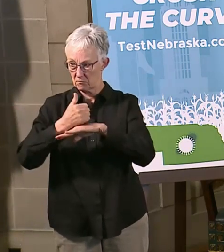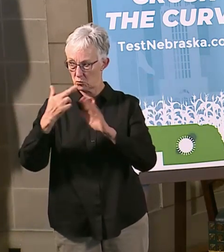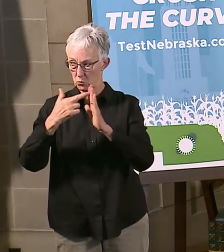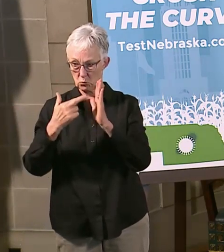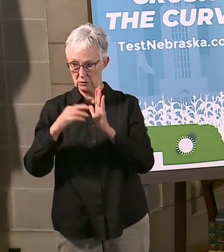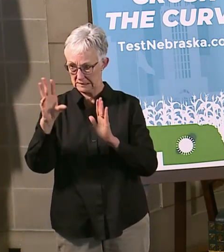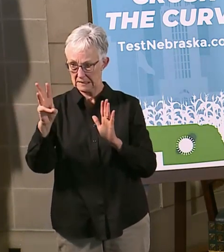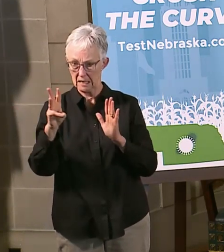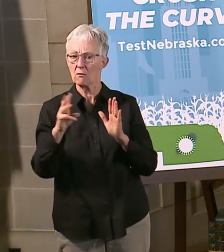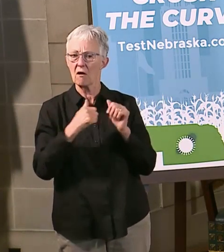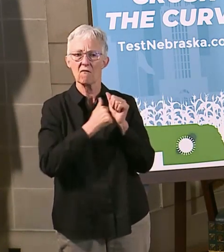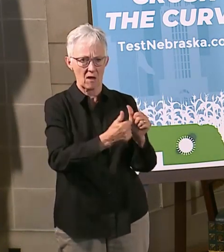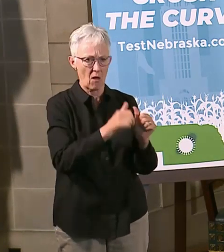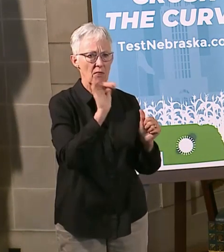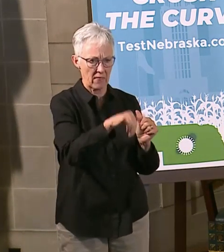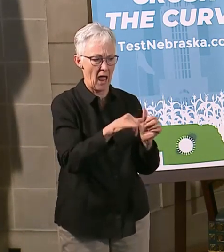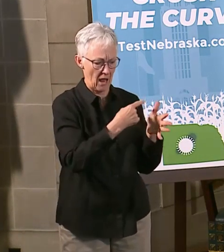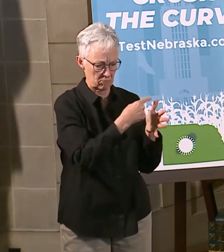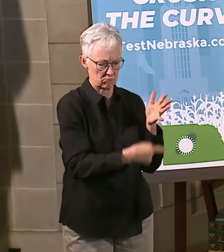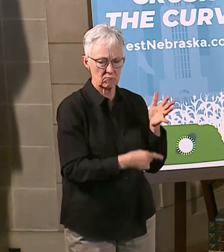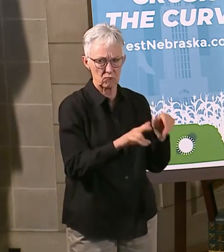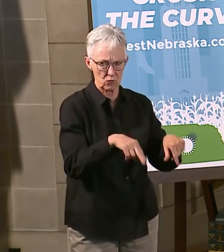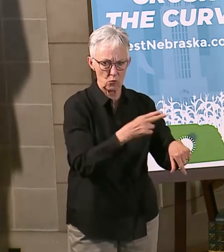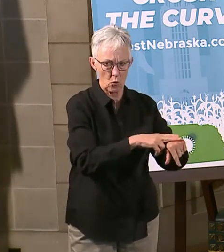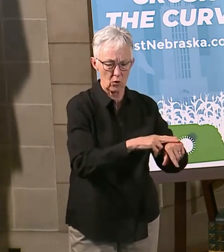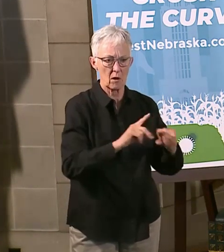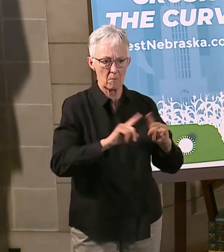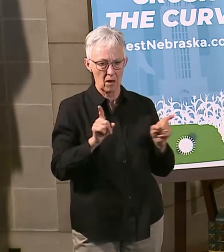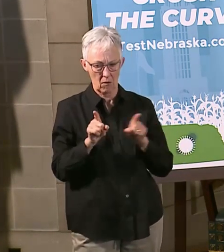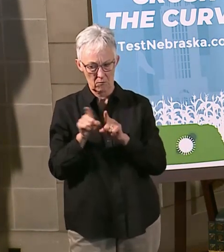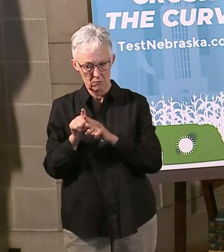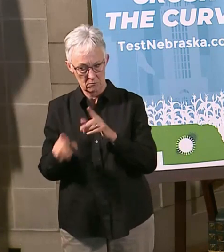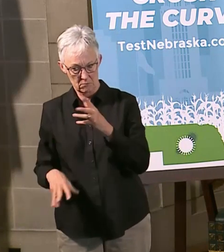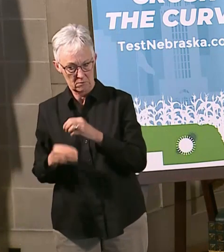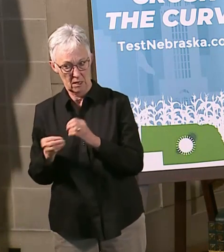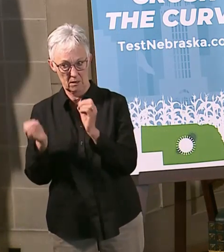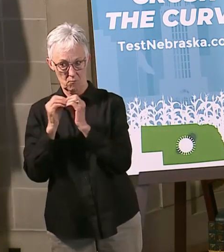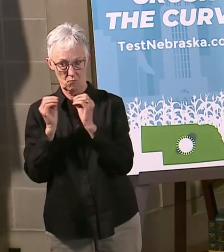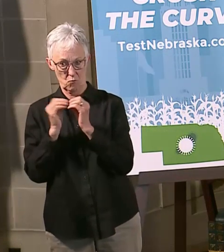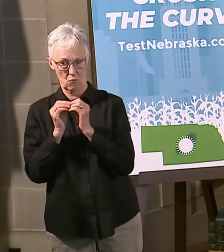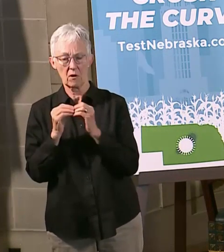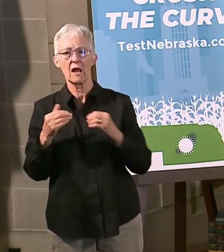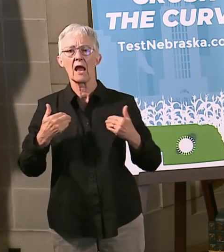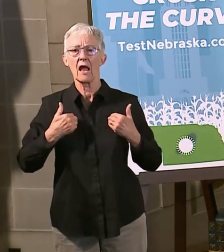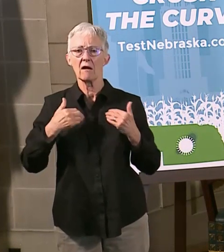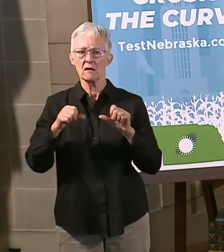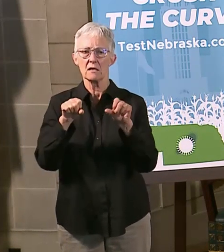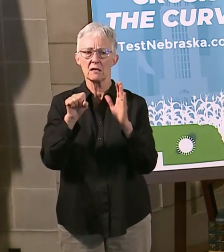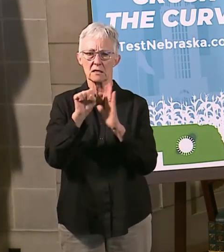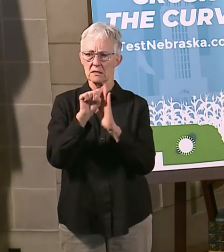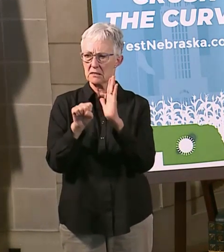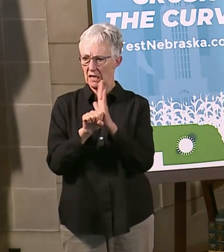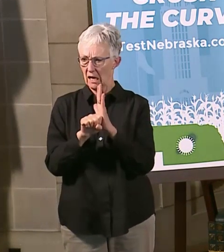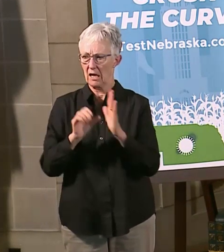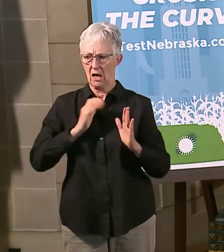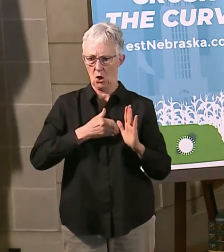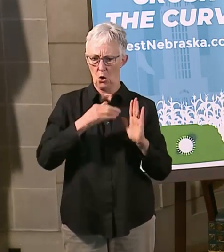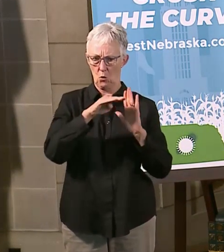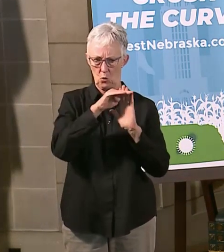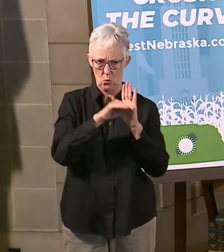But we also will add to that a little bit. First of all, we do have also the state health directive, and we have the